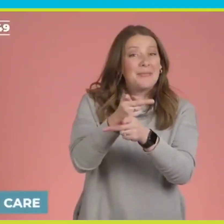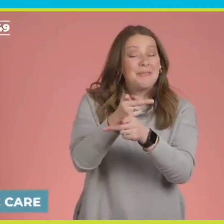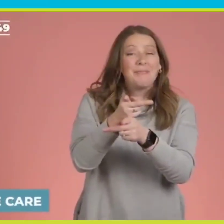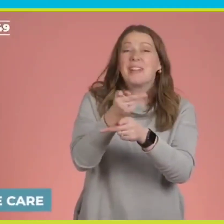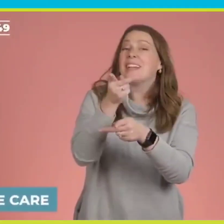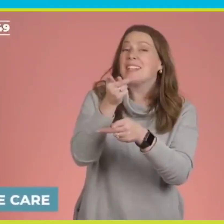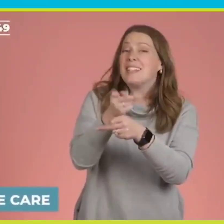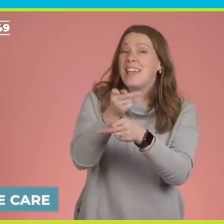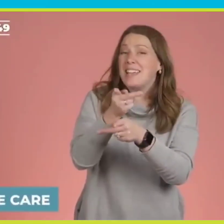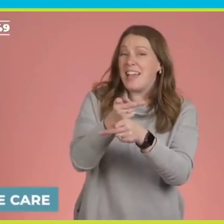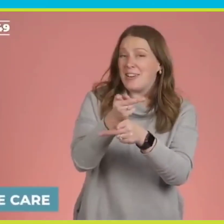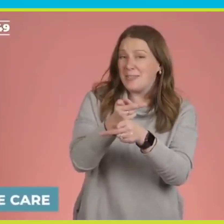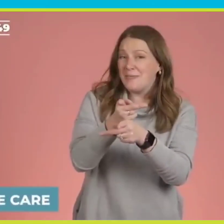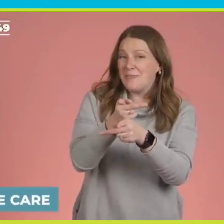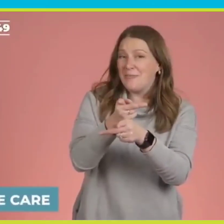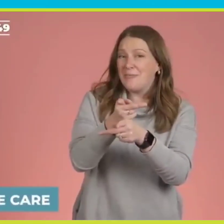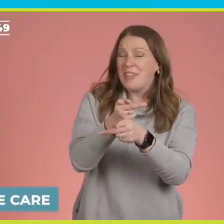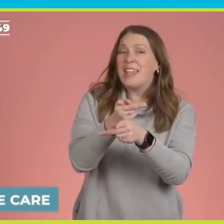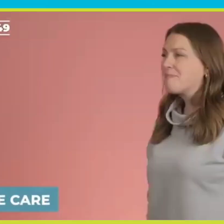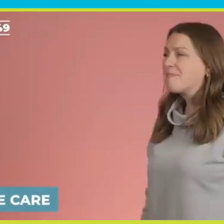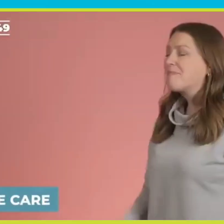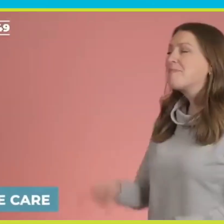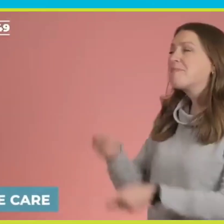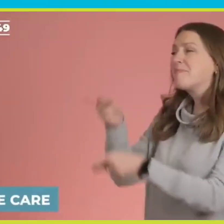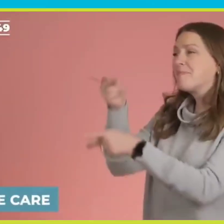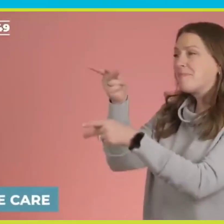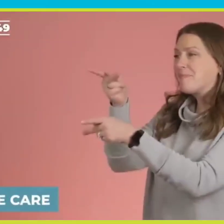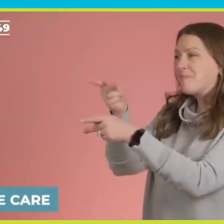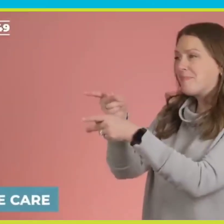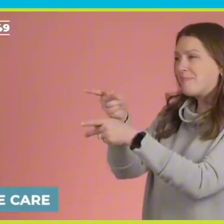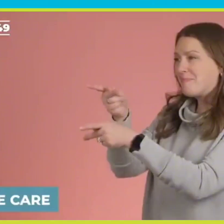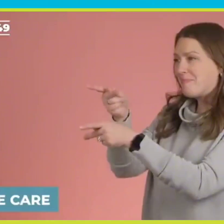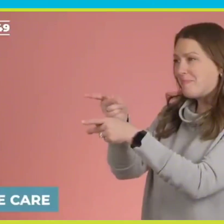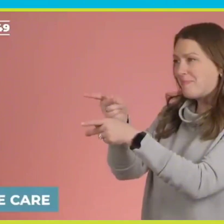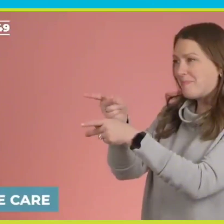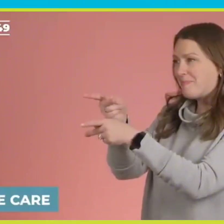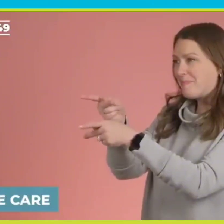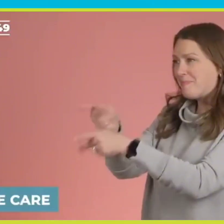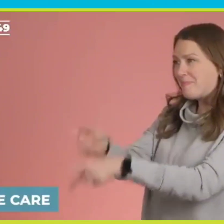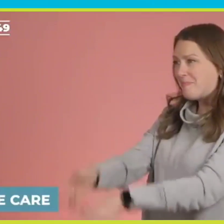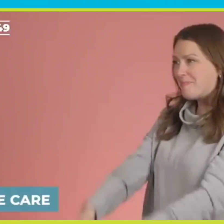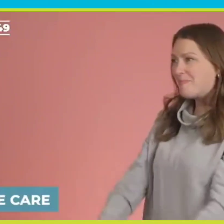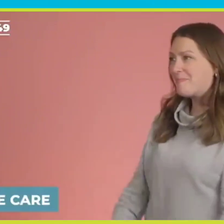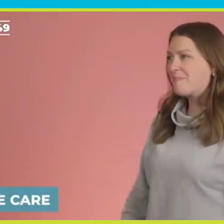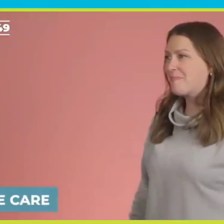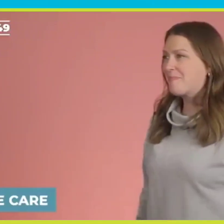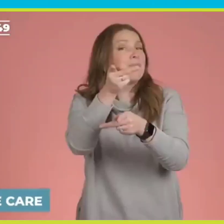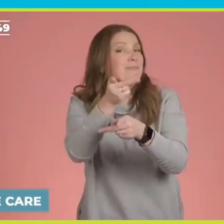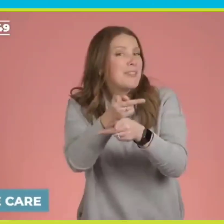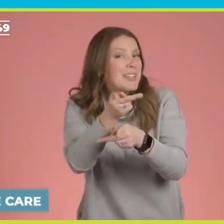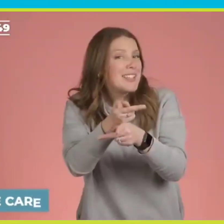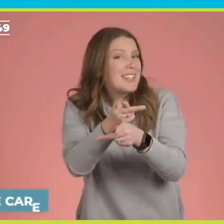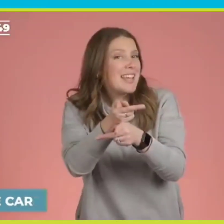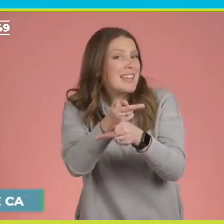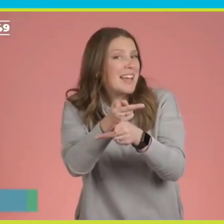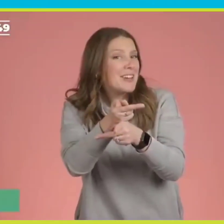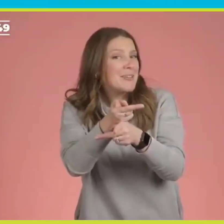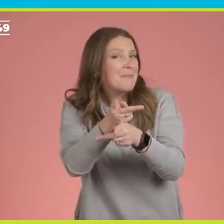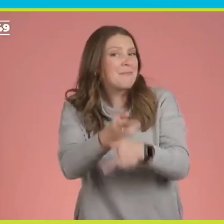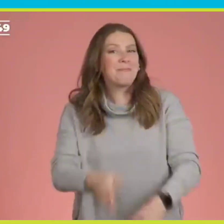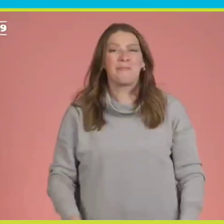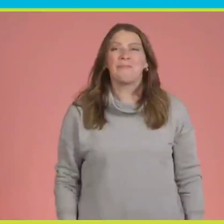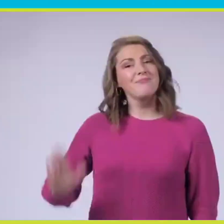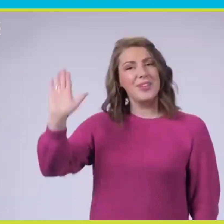care. Take care. This is at the end of the conversation when you tell somebody goodbye and to take